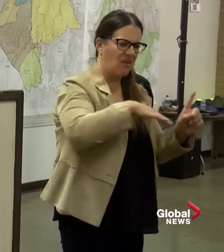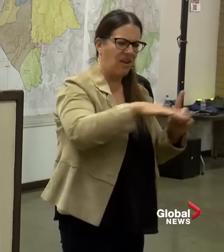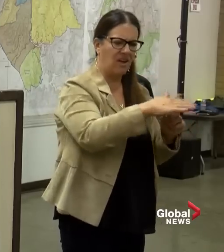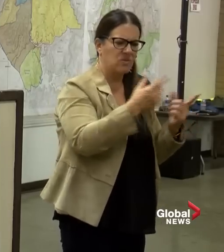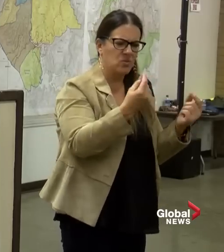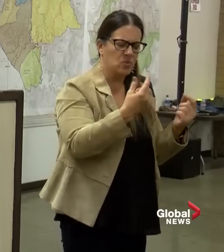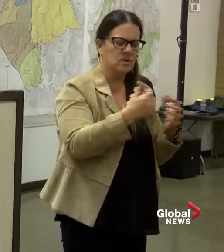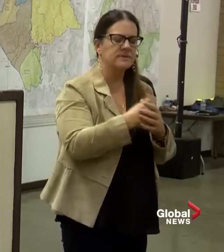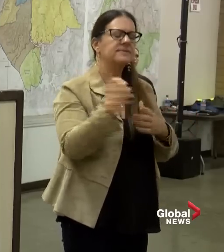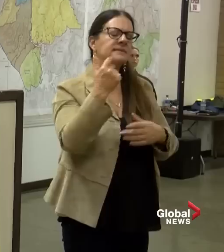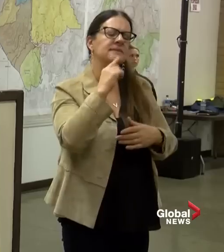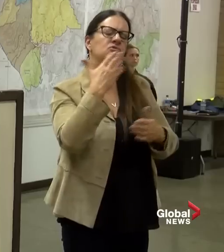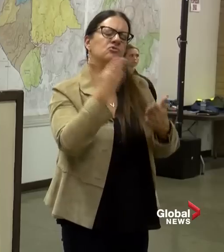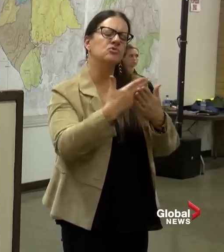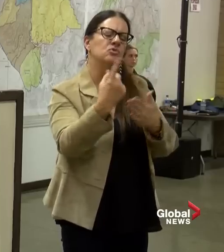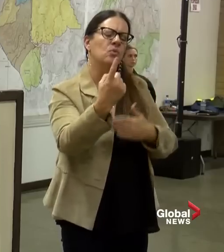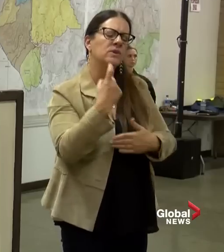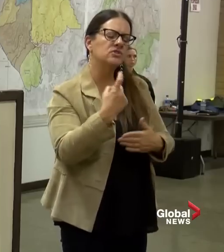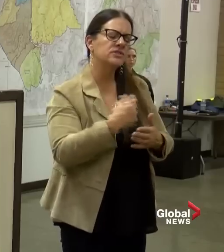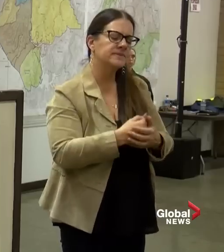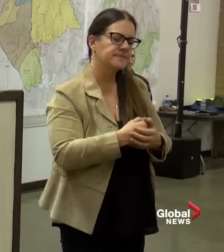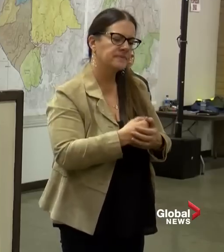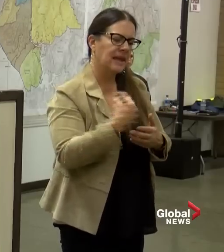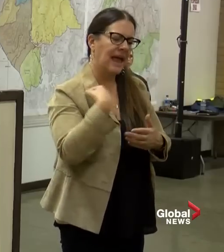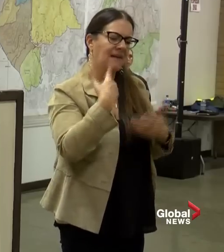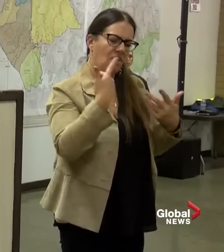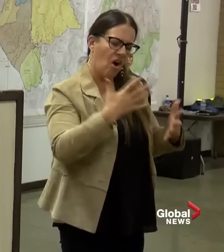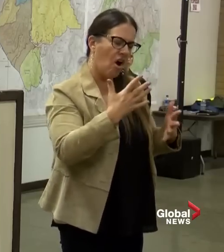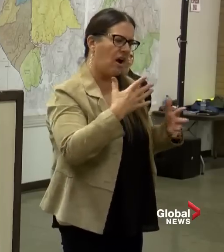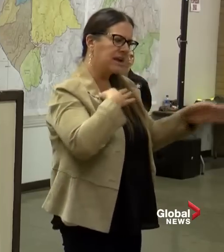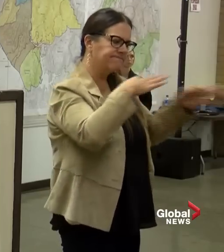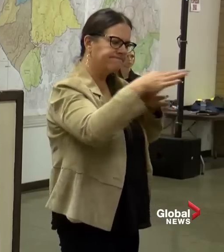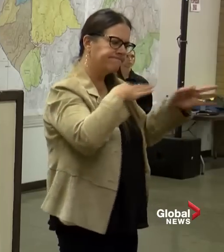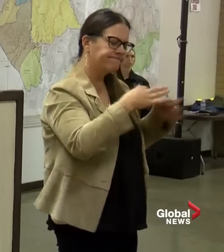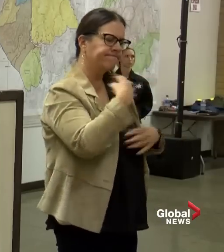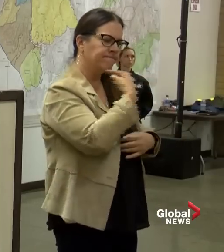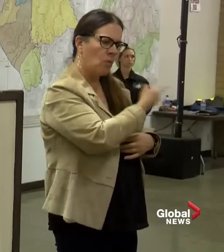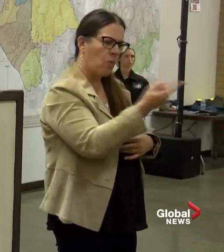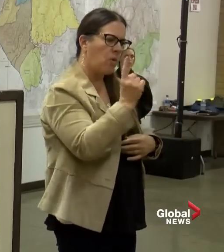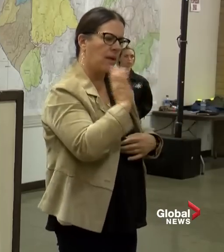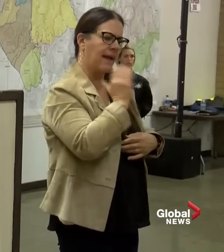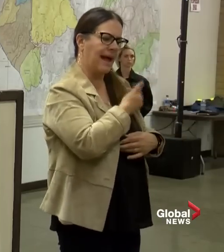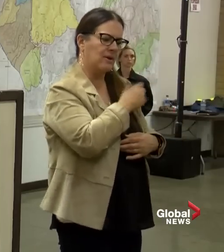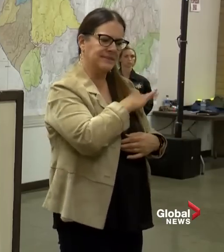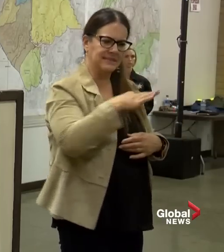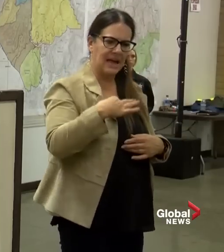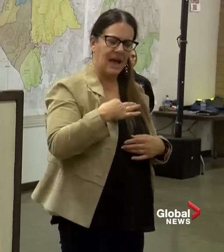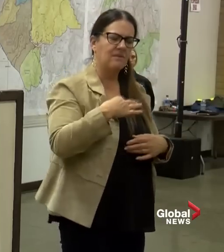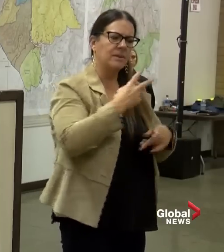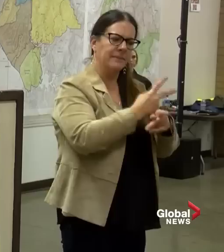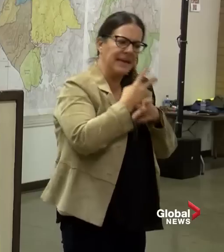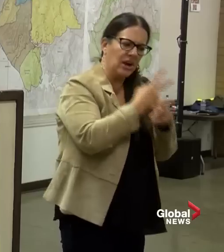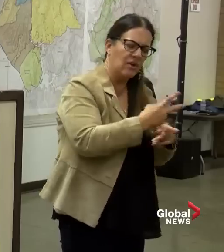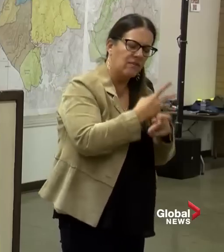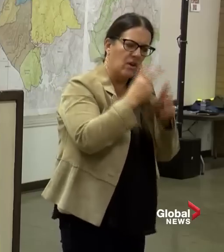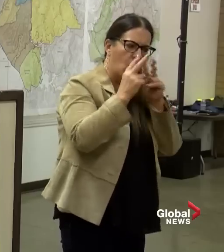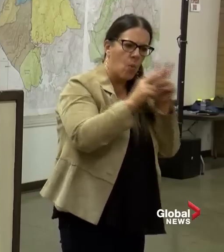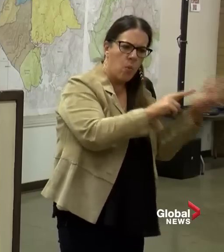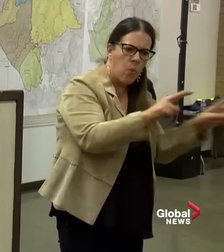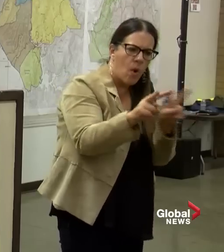so that is a good question. We've spoke to all of our staff members about being vigilant and watching